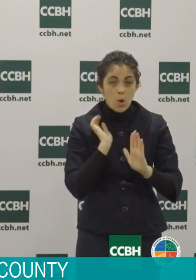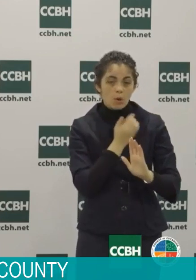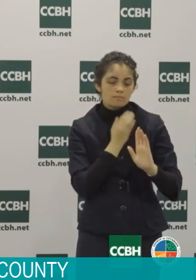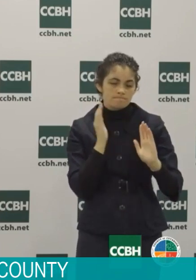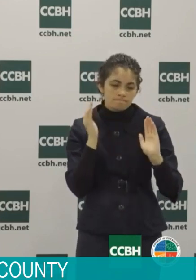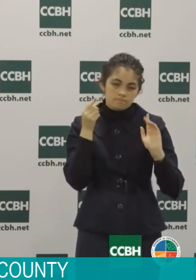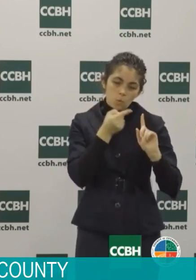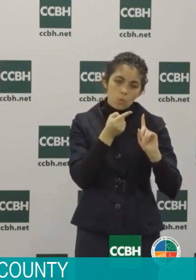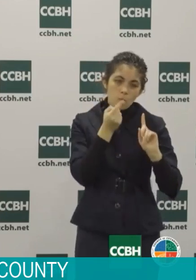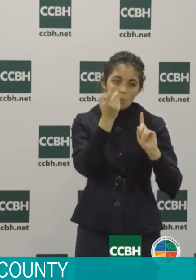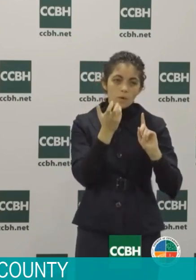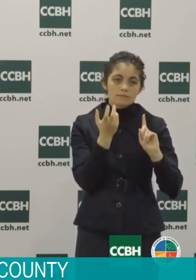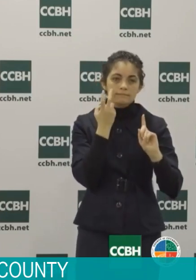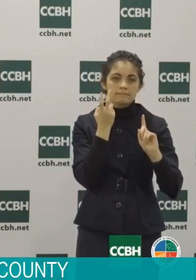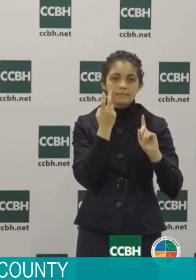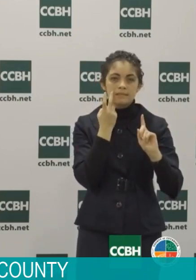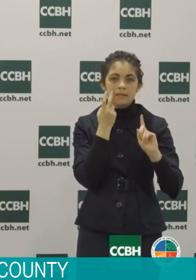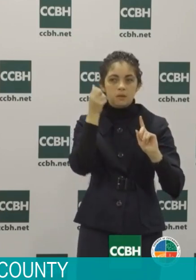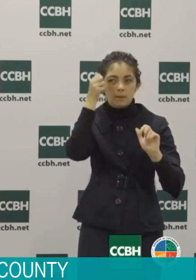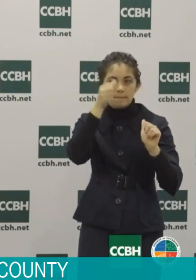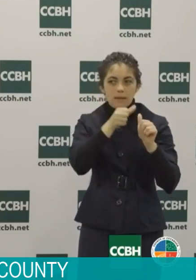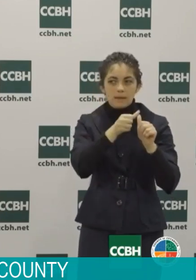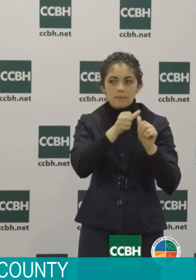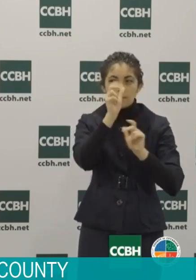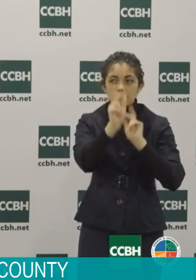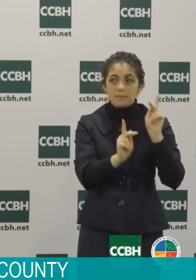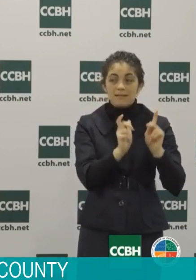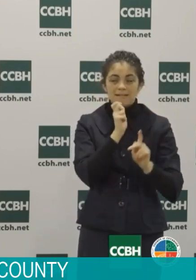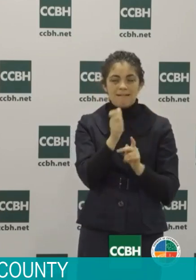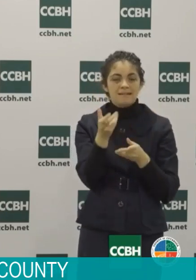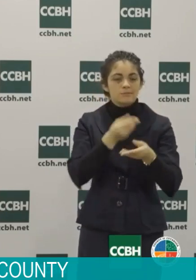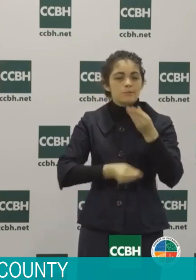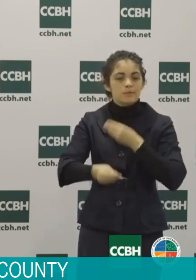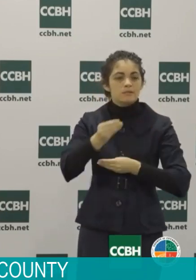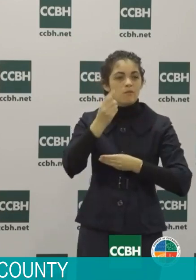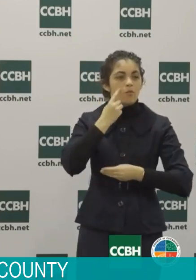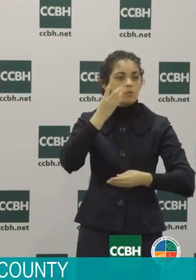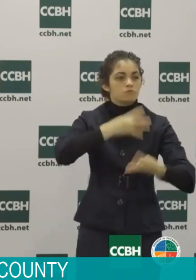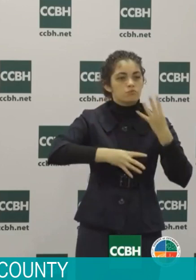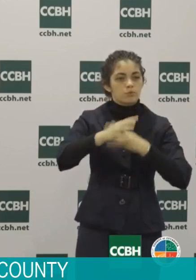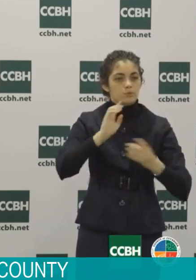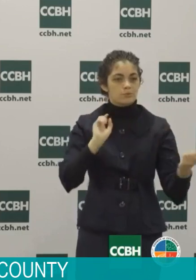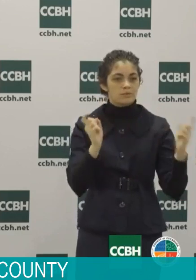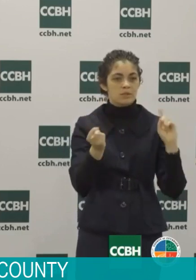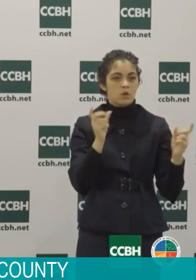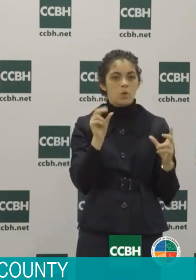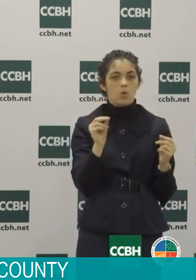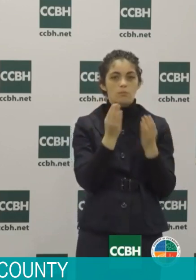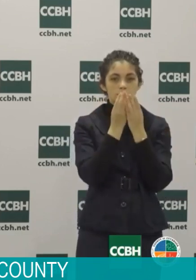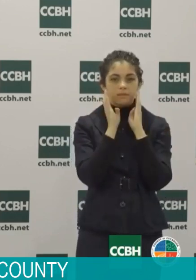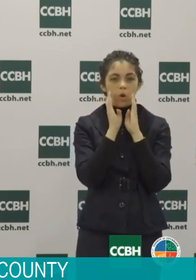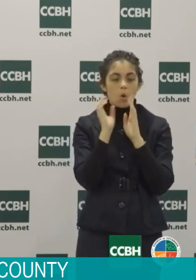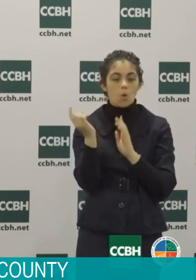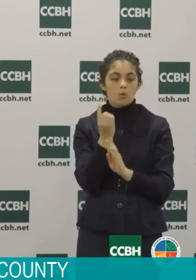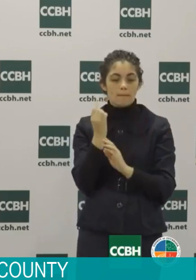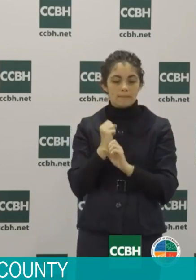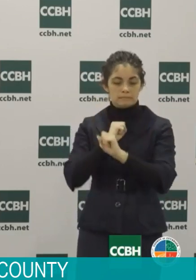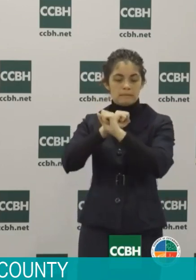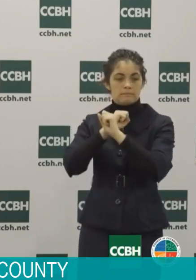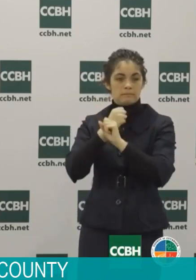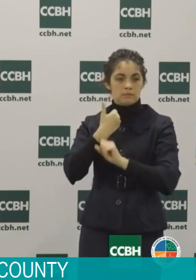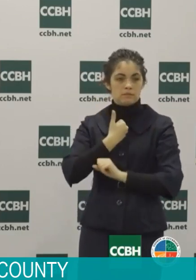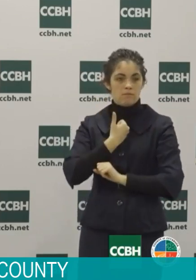intent to remind people that this is not a substitute for social distancing, that these cloth masks are meant to protect